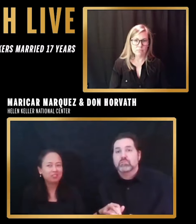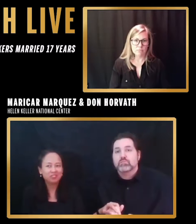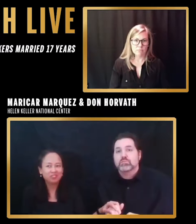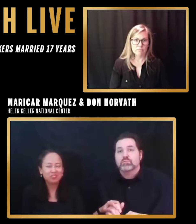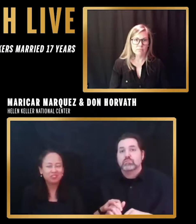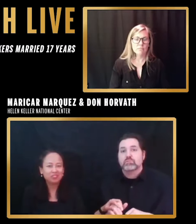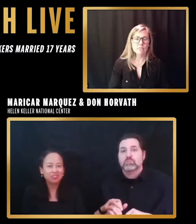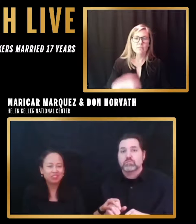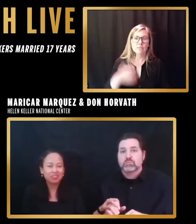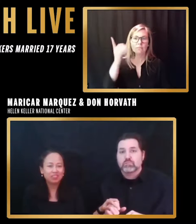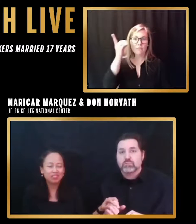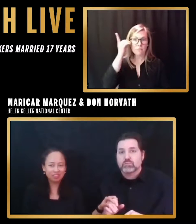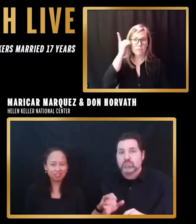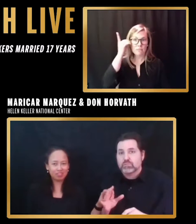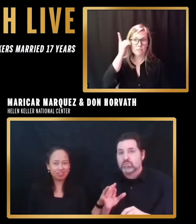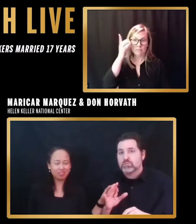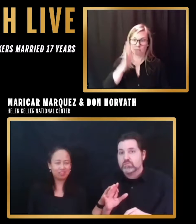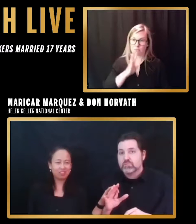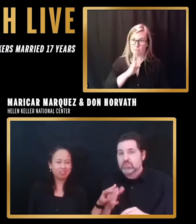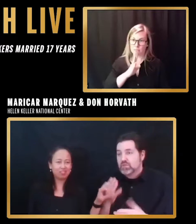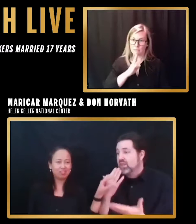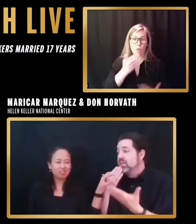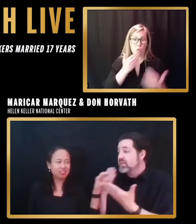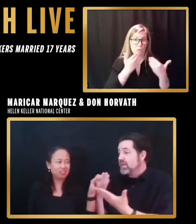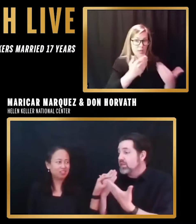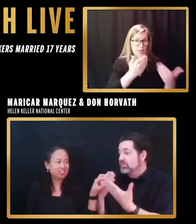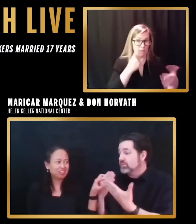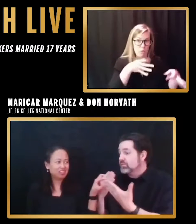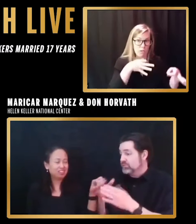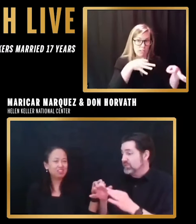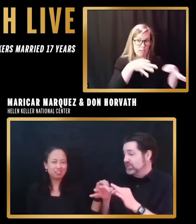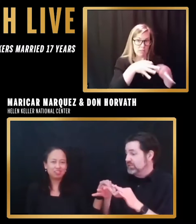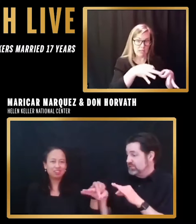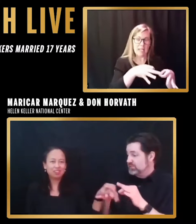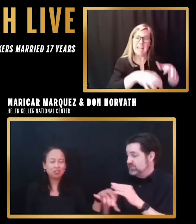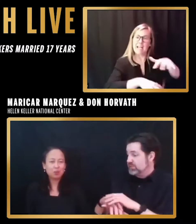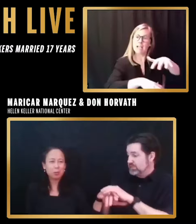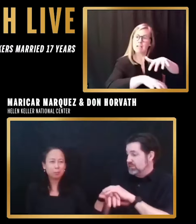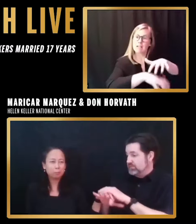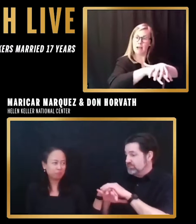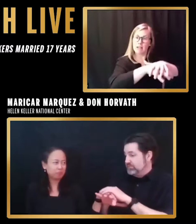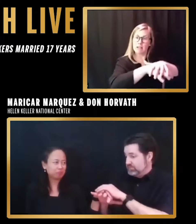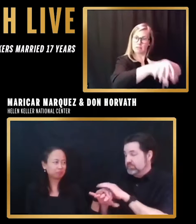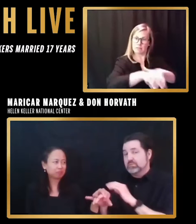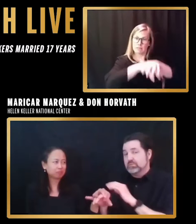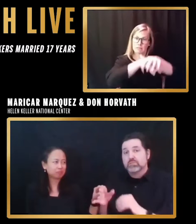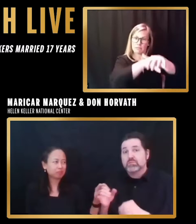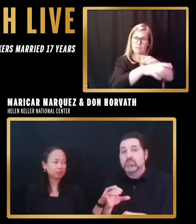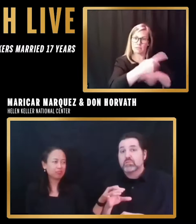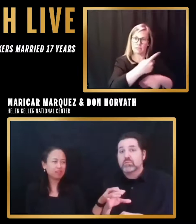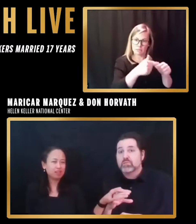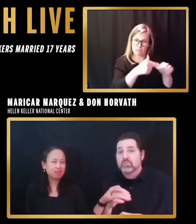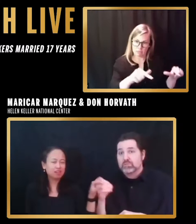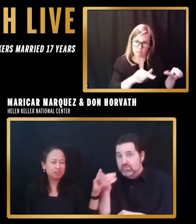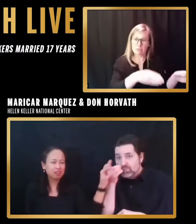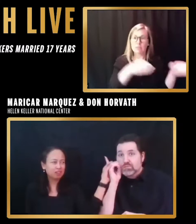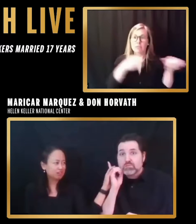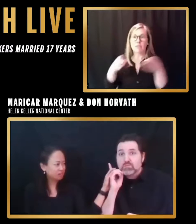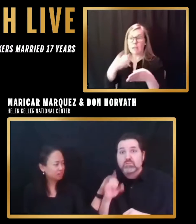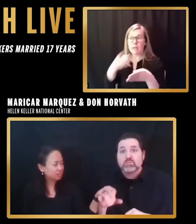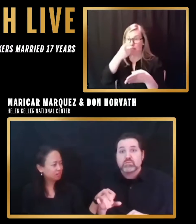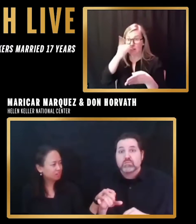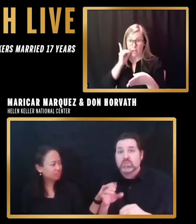And as far as, so thank you for explaining tactile sign language. And Don, maybe if you could